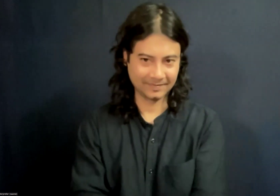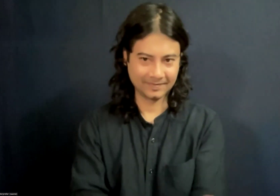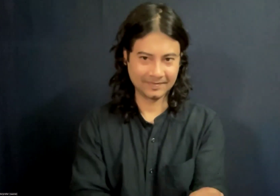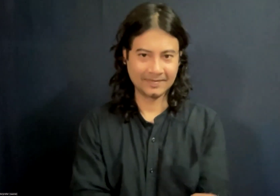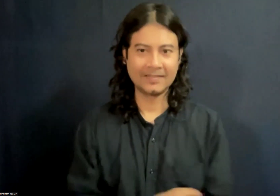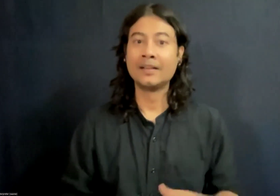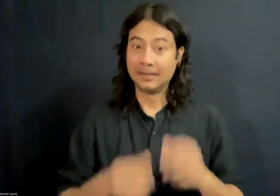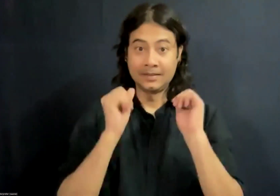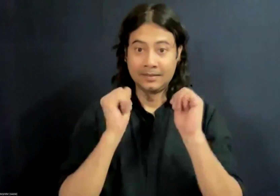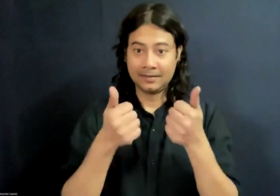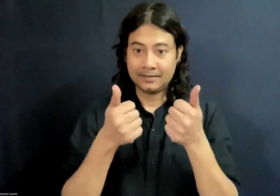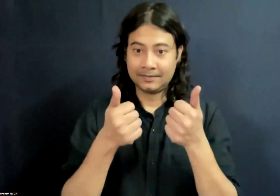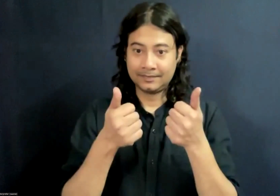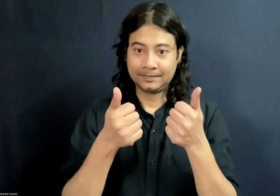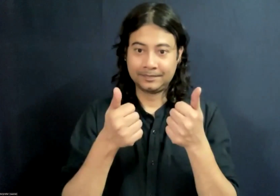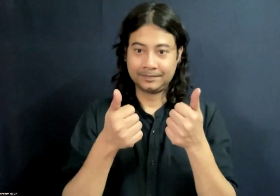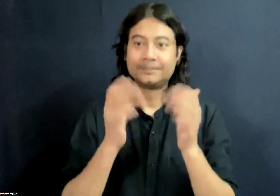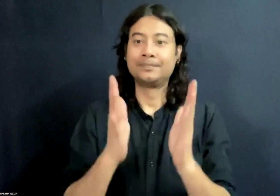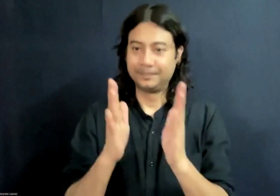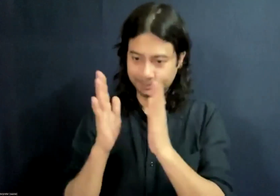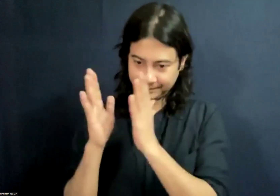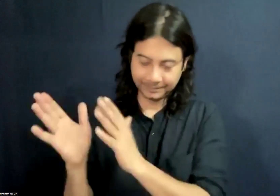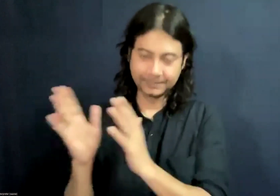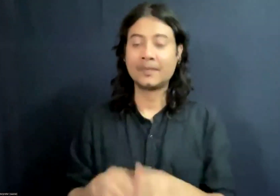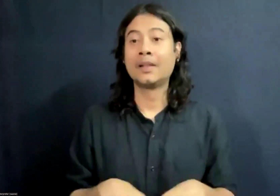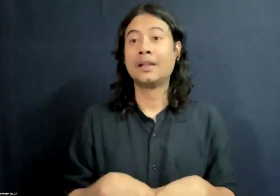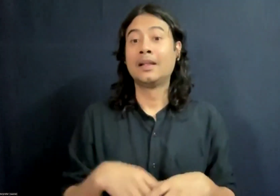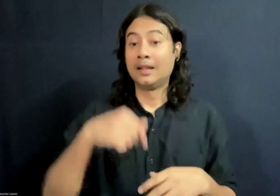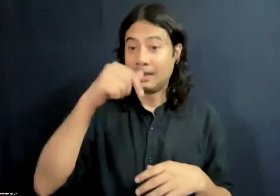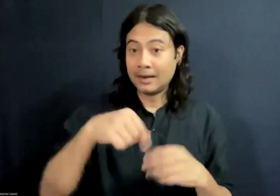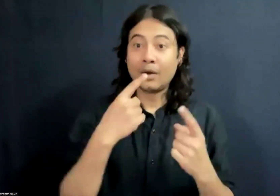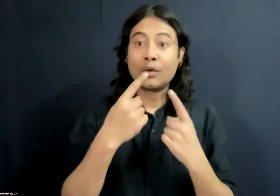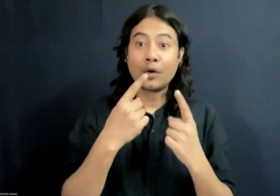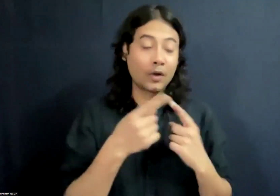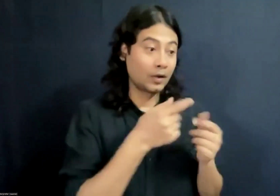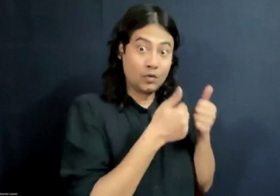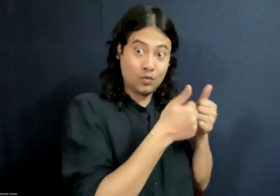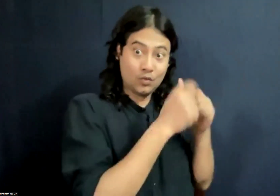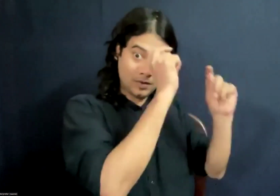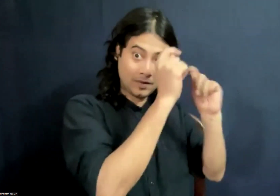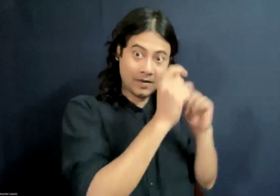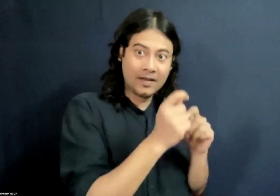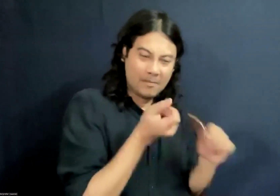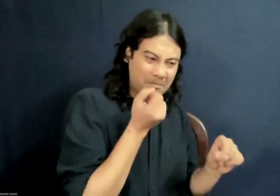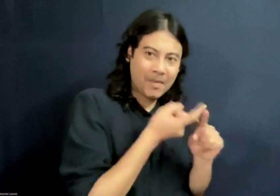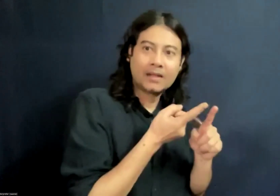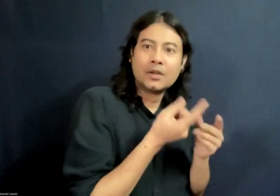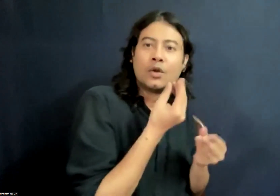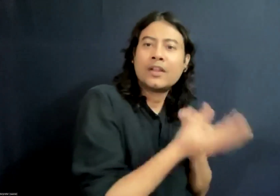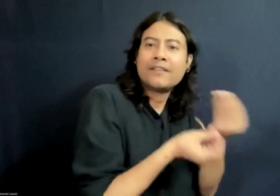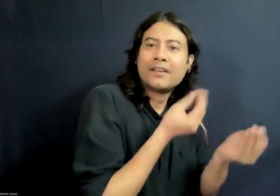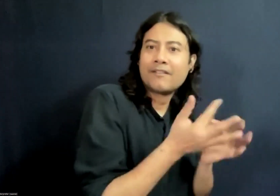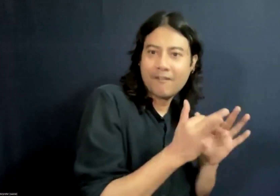So let's move on, and now we'll move to charity in mode of passion. Sorry,